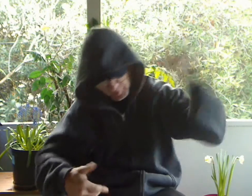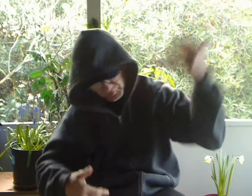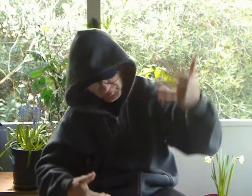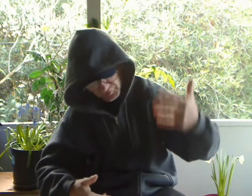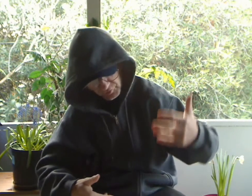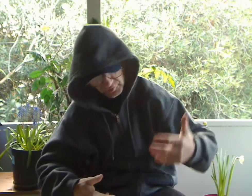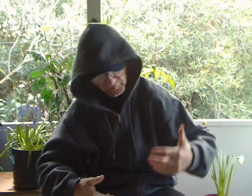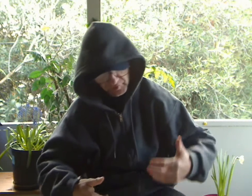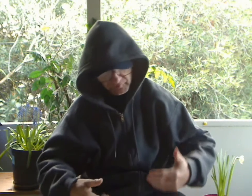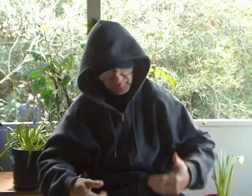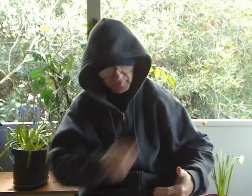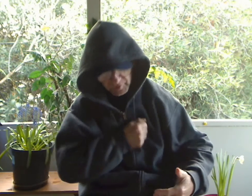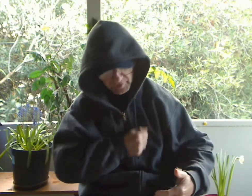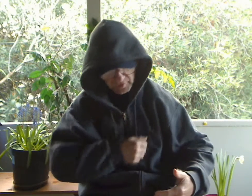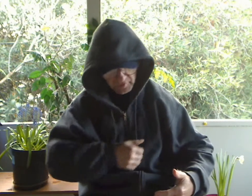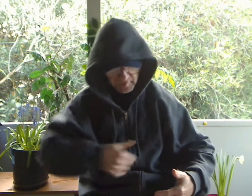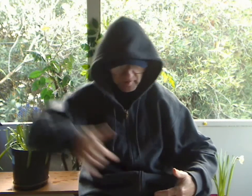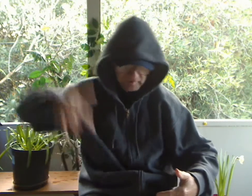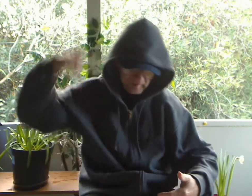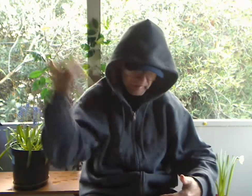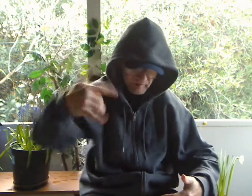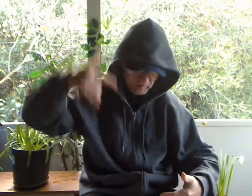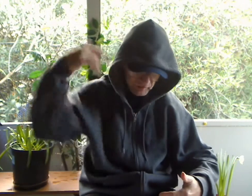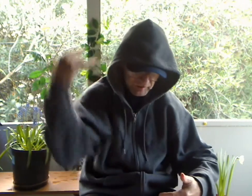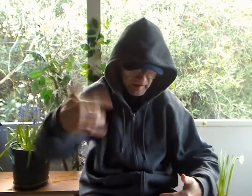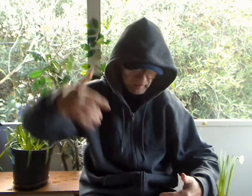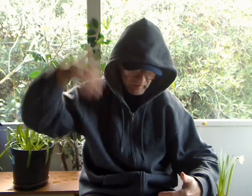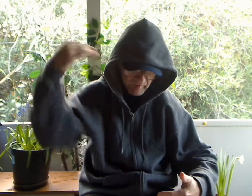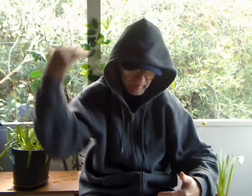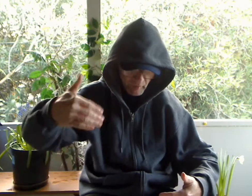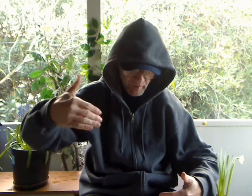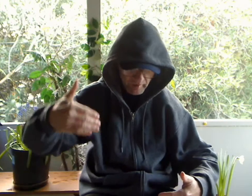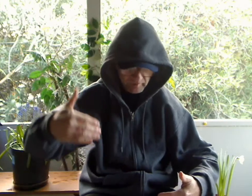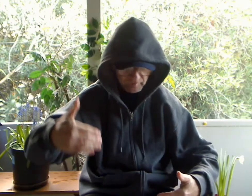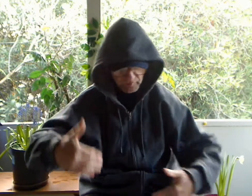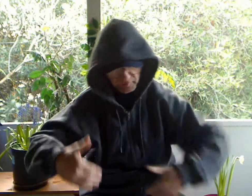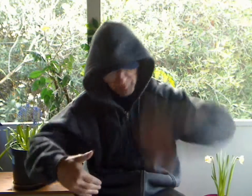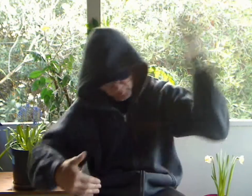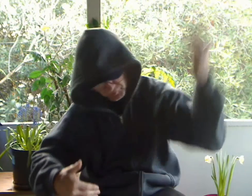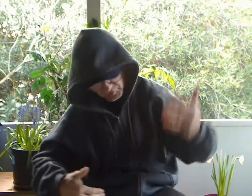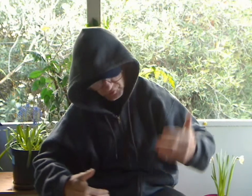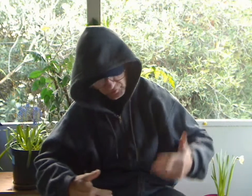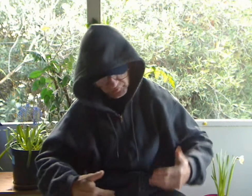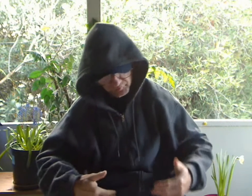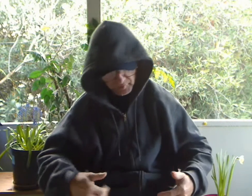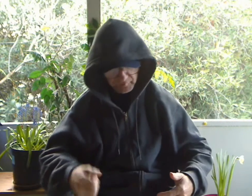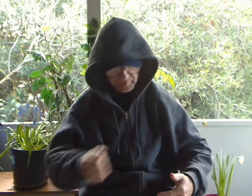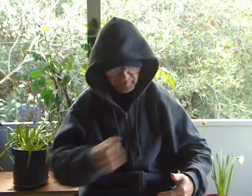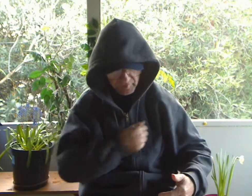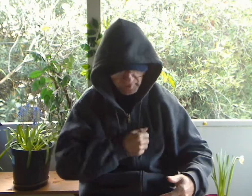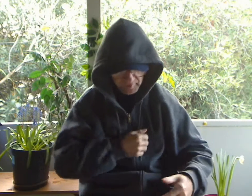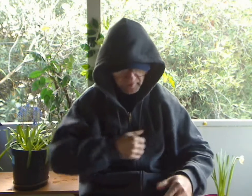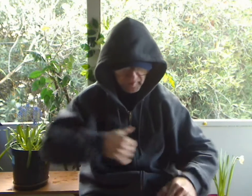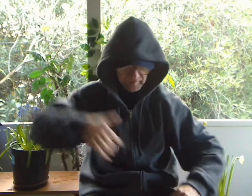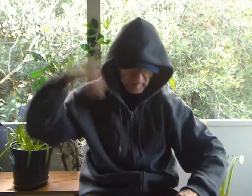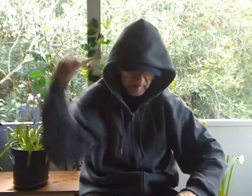mercy endures forever. To Him that stretched out above the waters, for His mercy endures forever. To Him